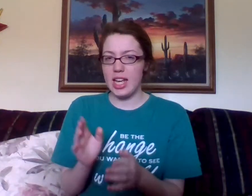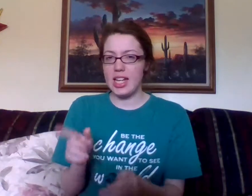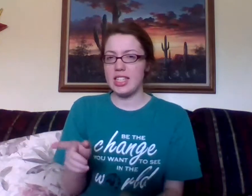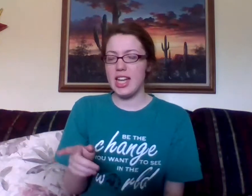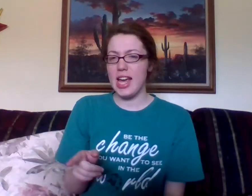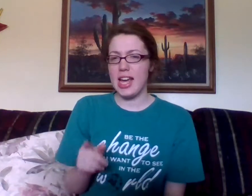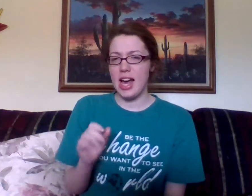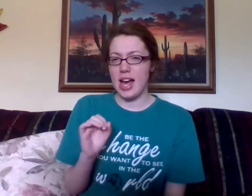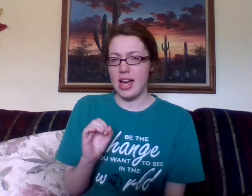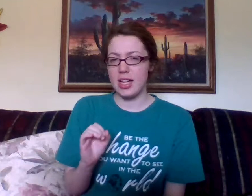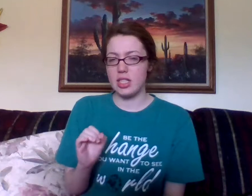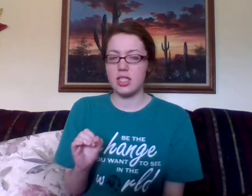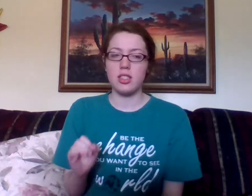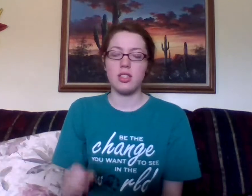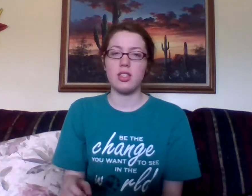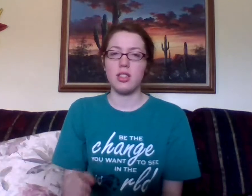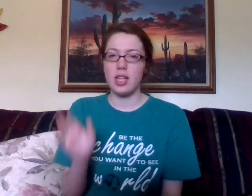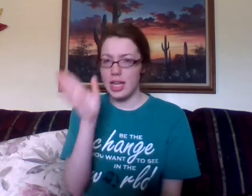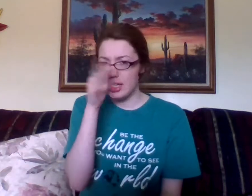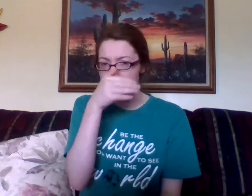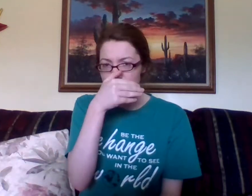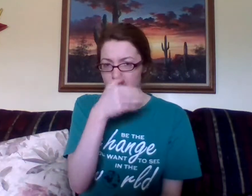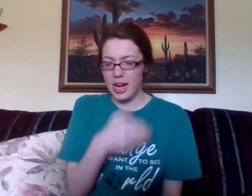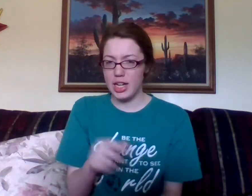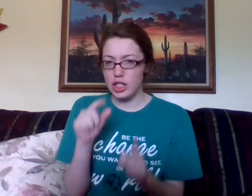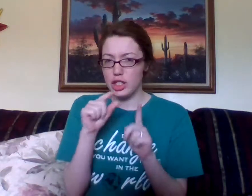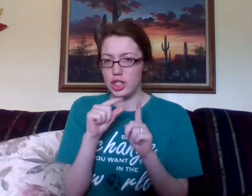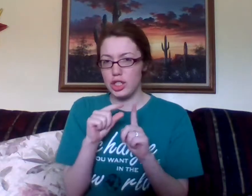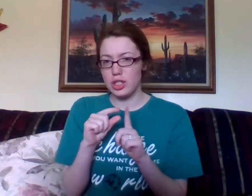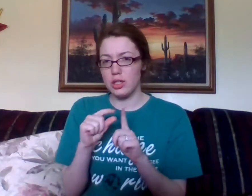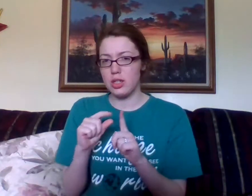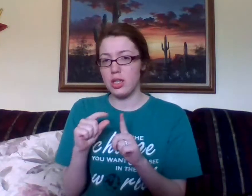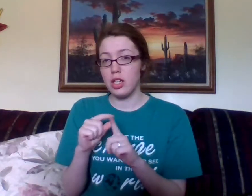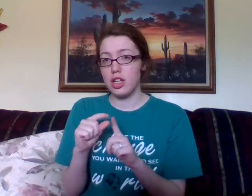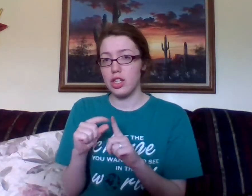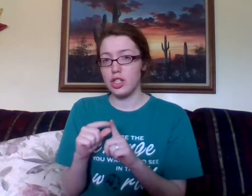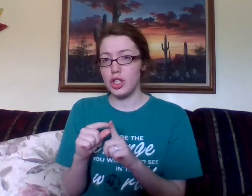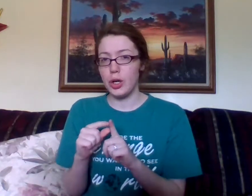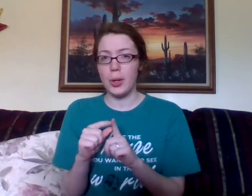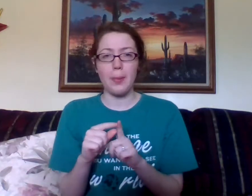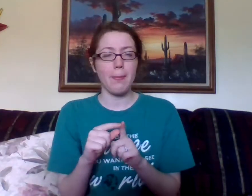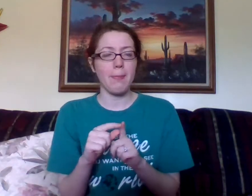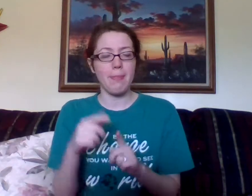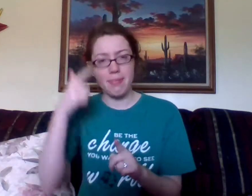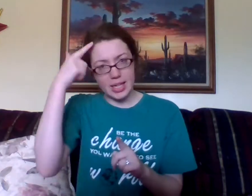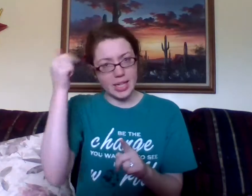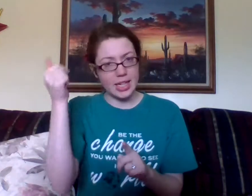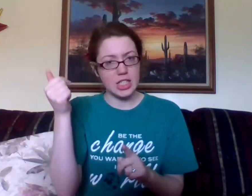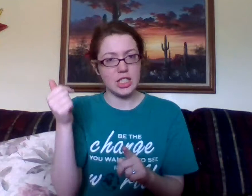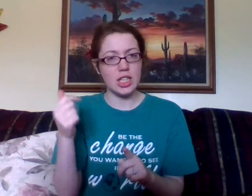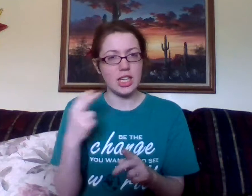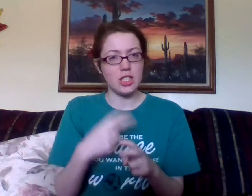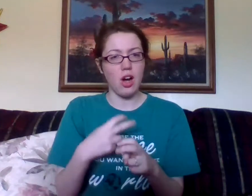it's a it's a strange term because it's